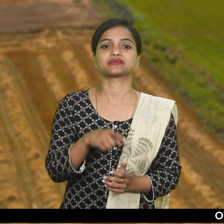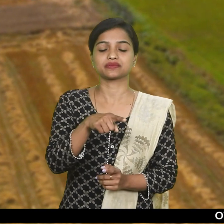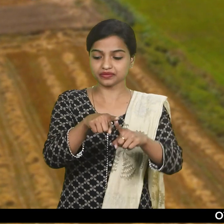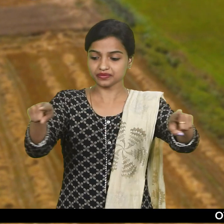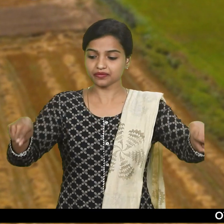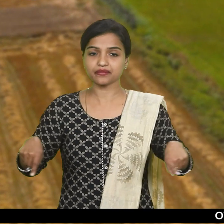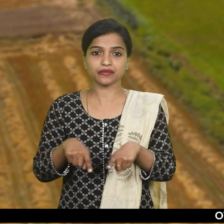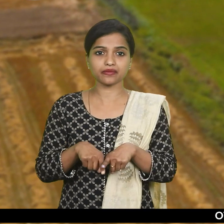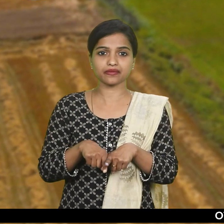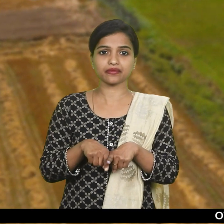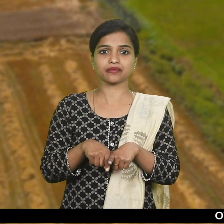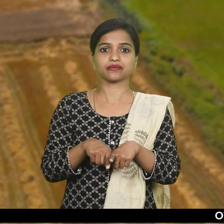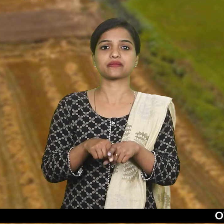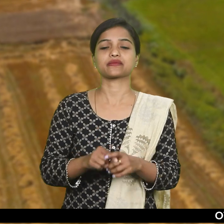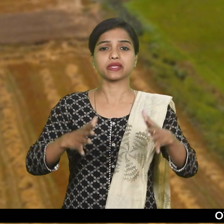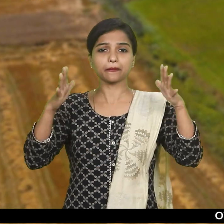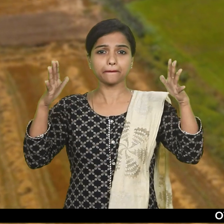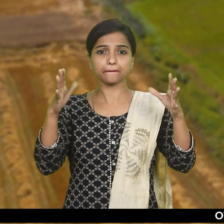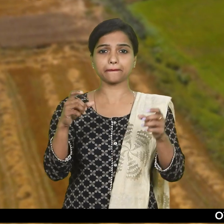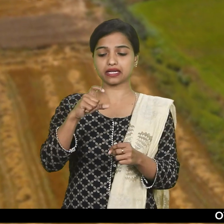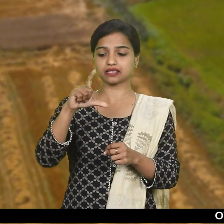of soil called crumbs.